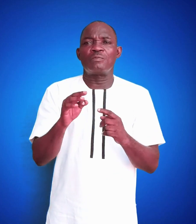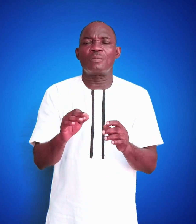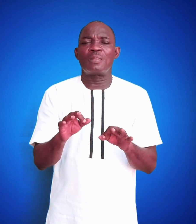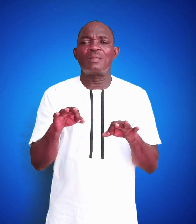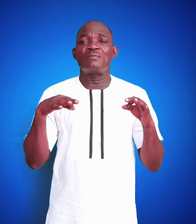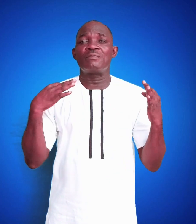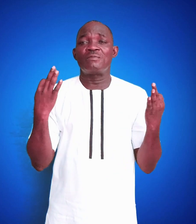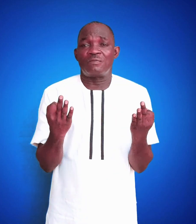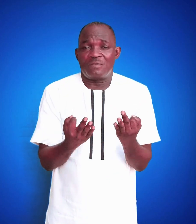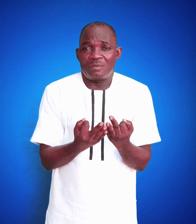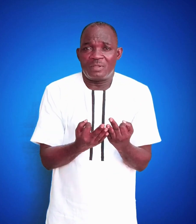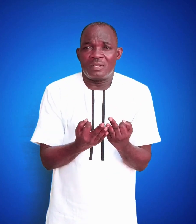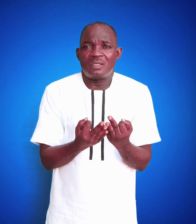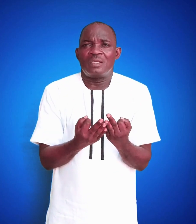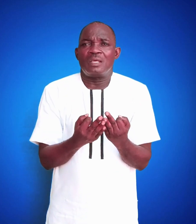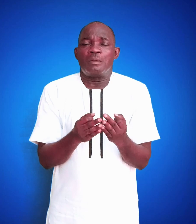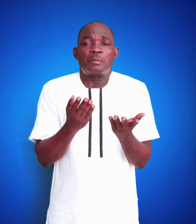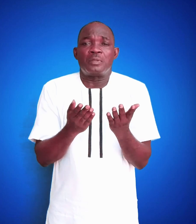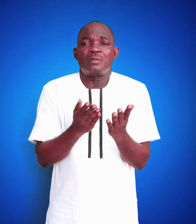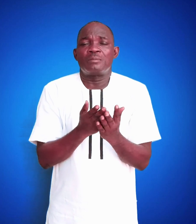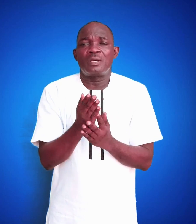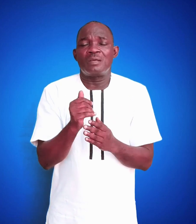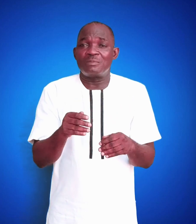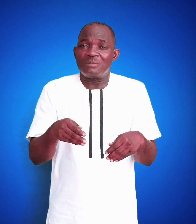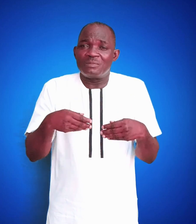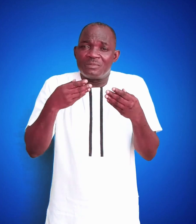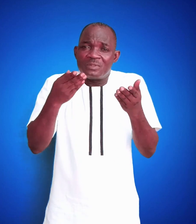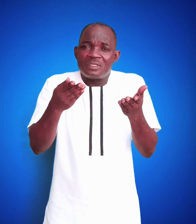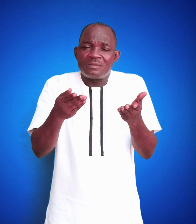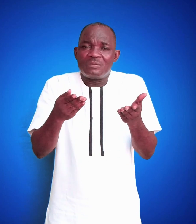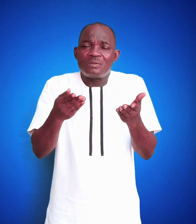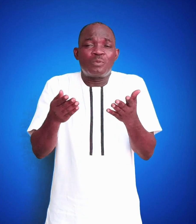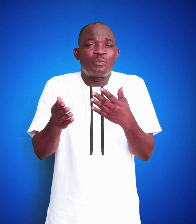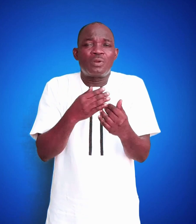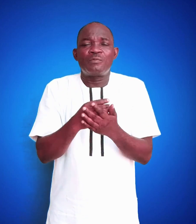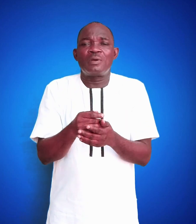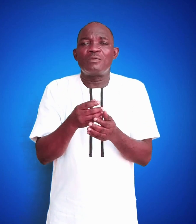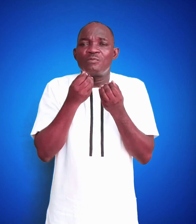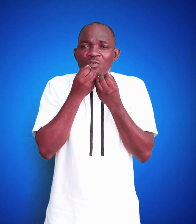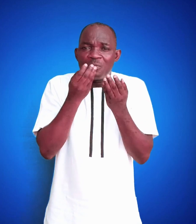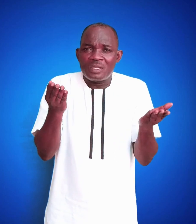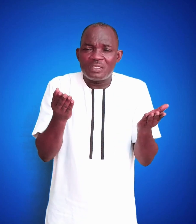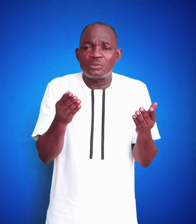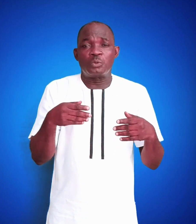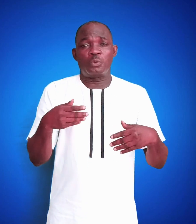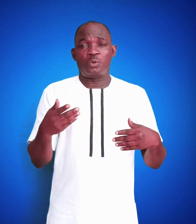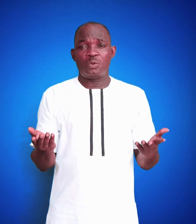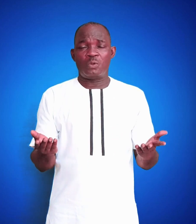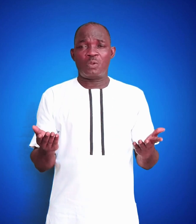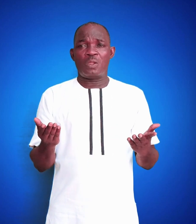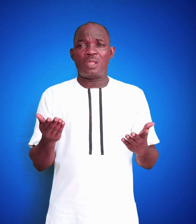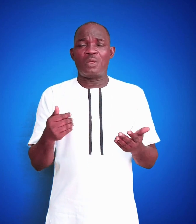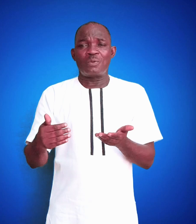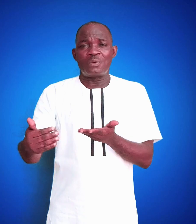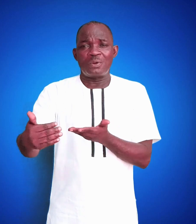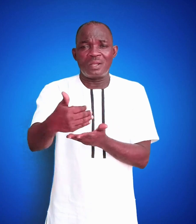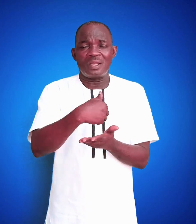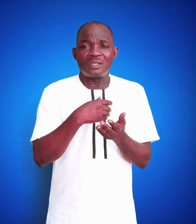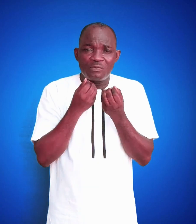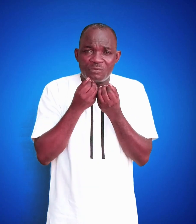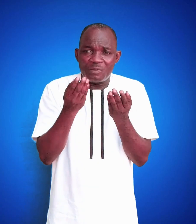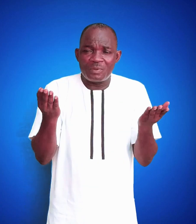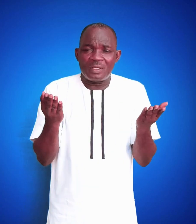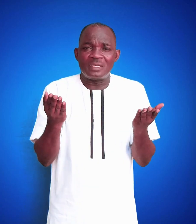households either by providing existing data or collecting